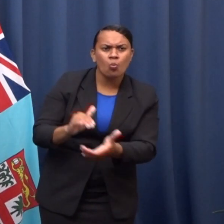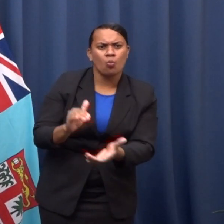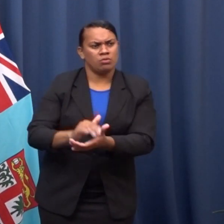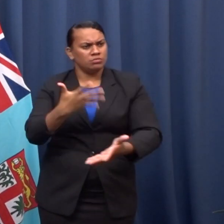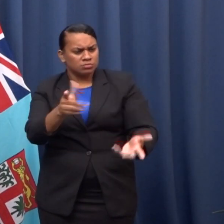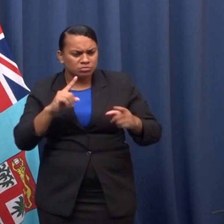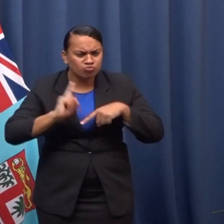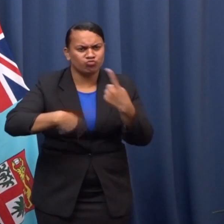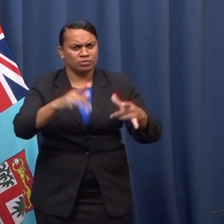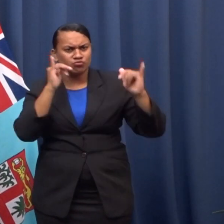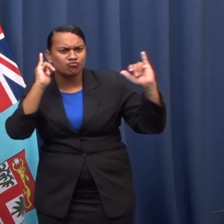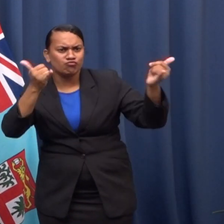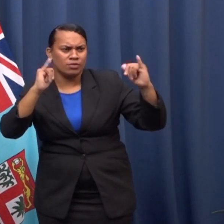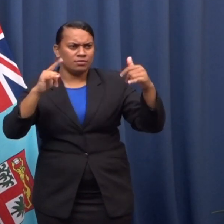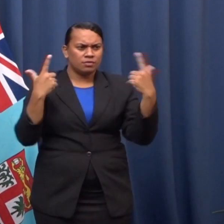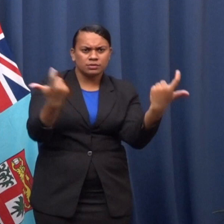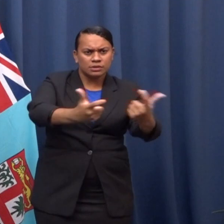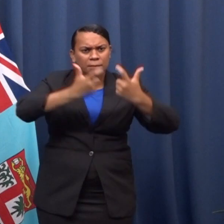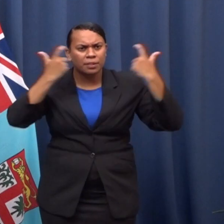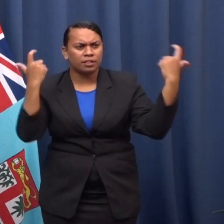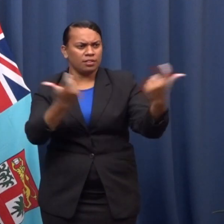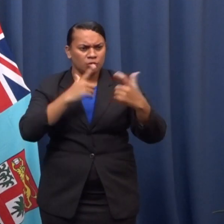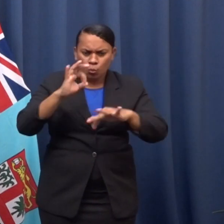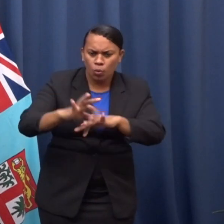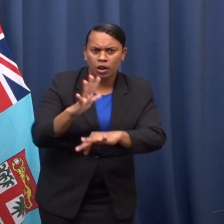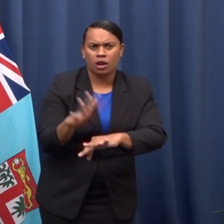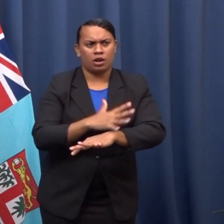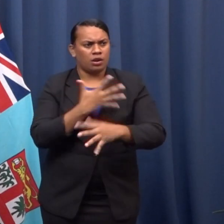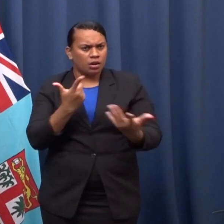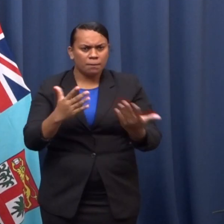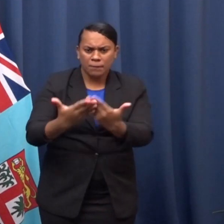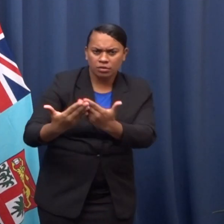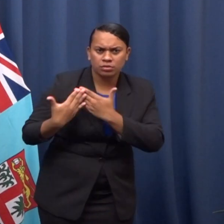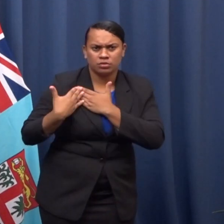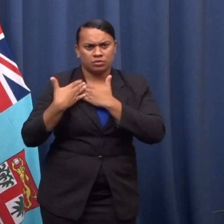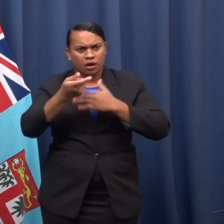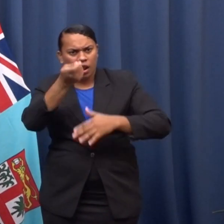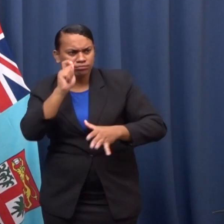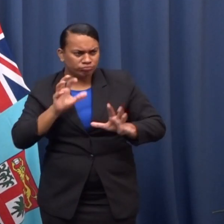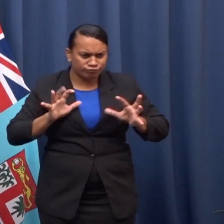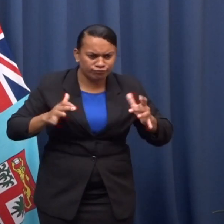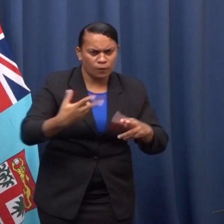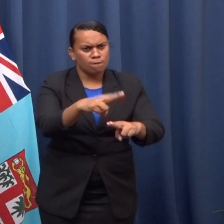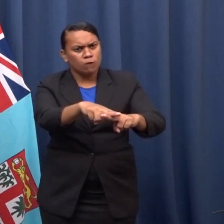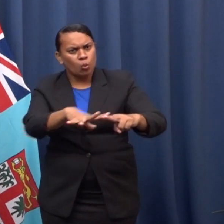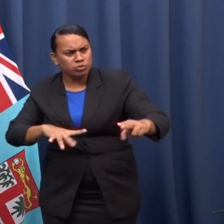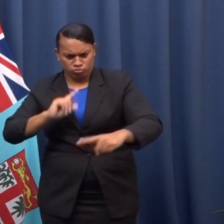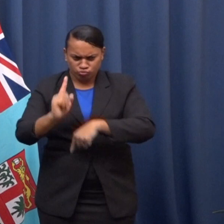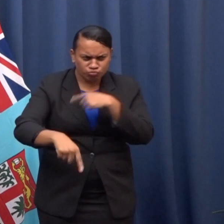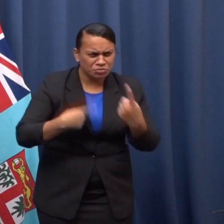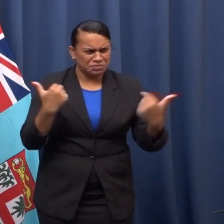numbers, celebrations of wedding and get-togethers for funeral are still being done in big numbers.